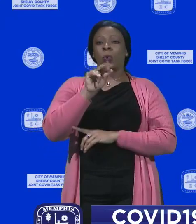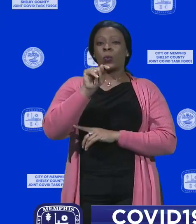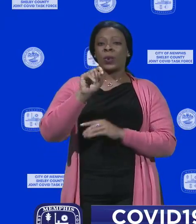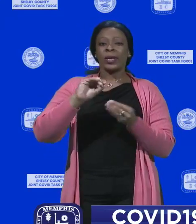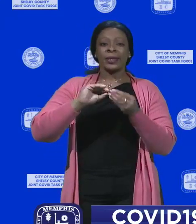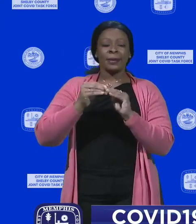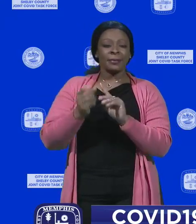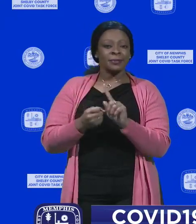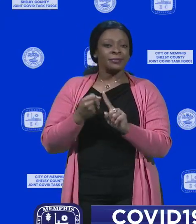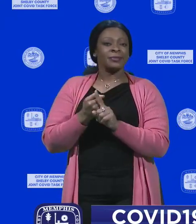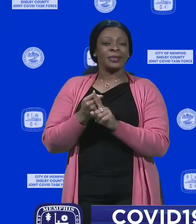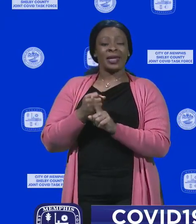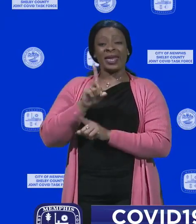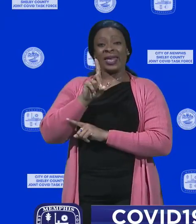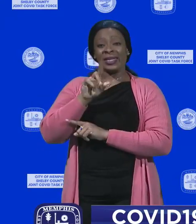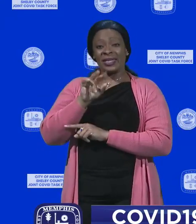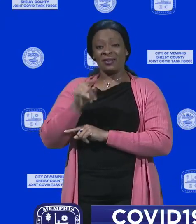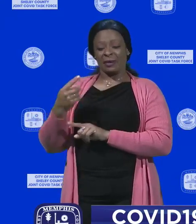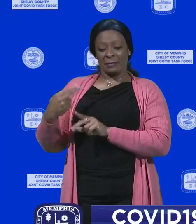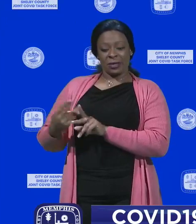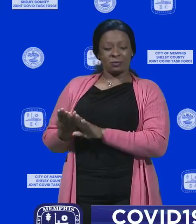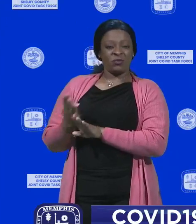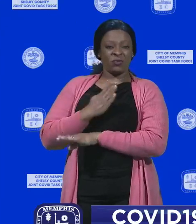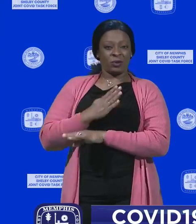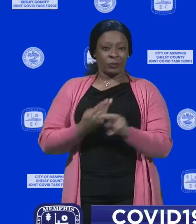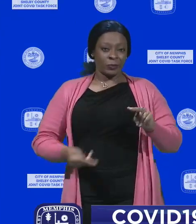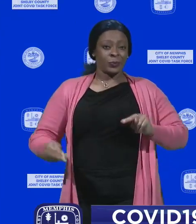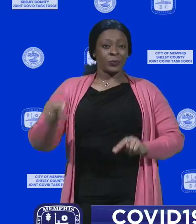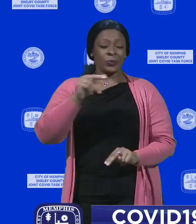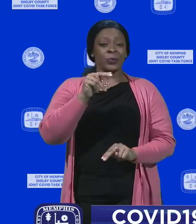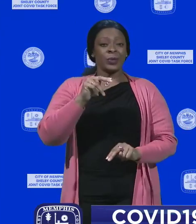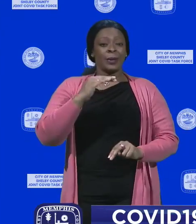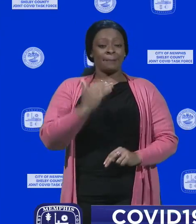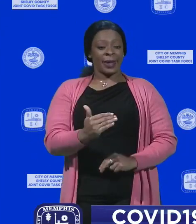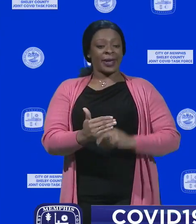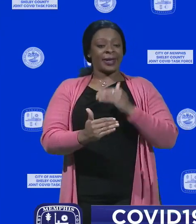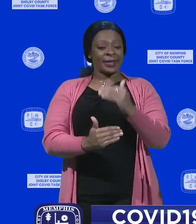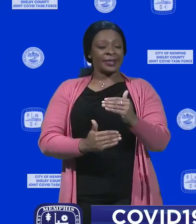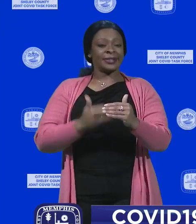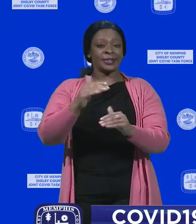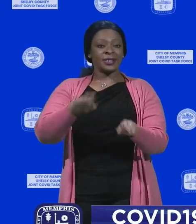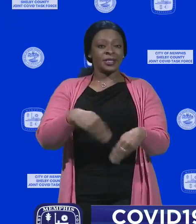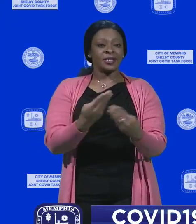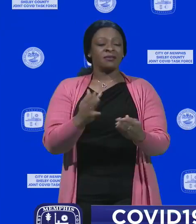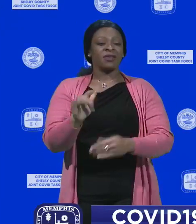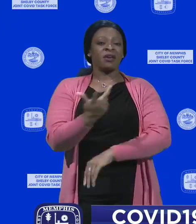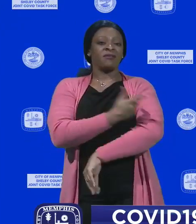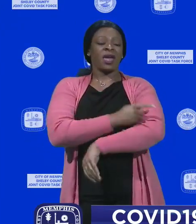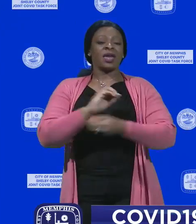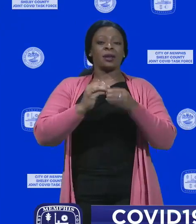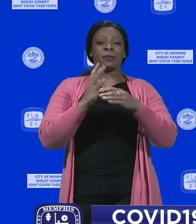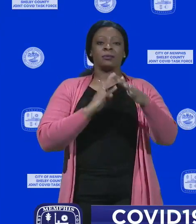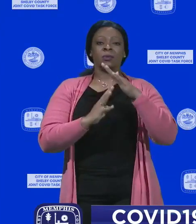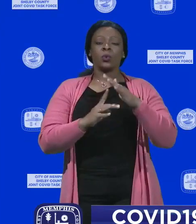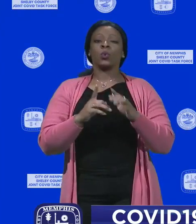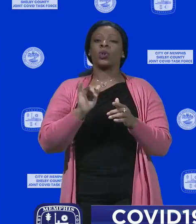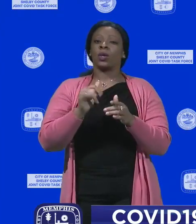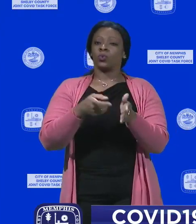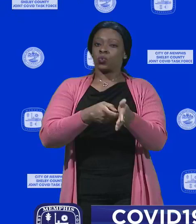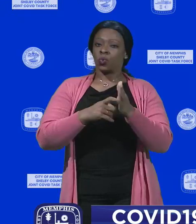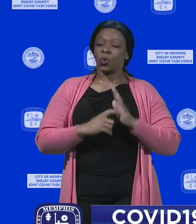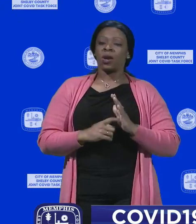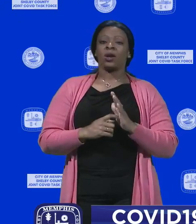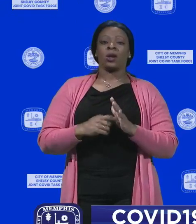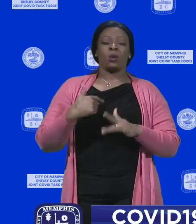on, as David mentioned, the pace at which we needed to give vaccines and the volume that was required, that